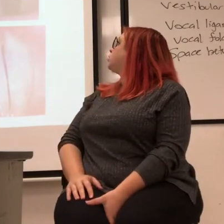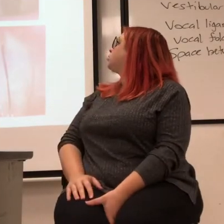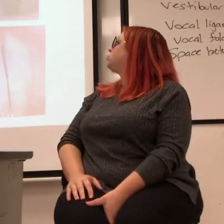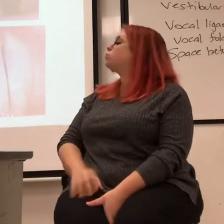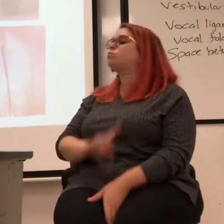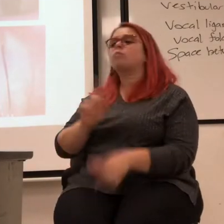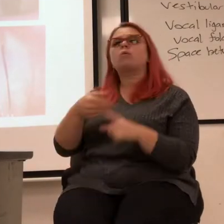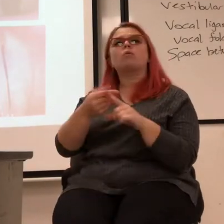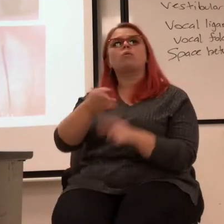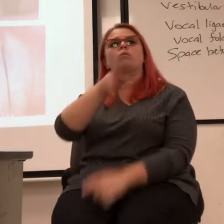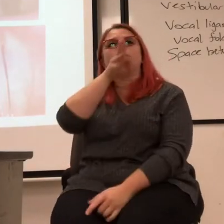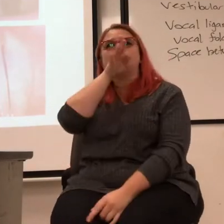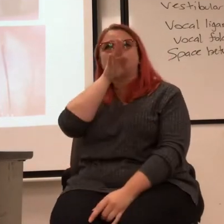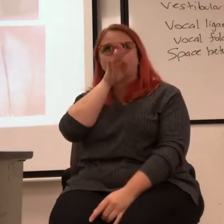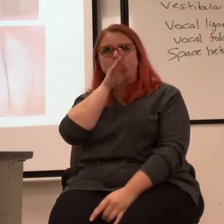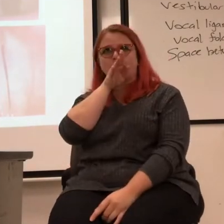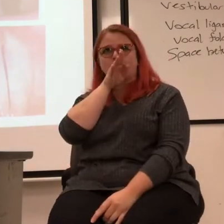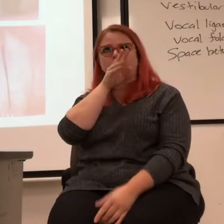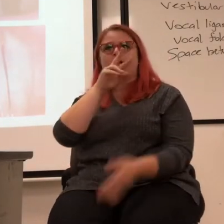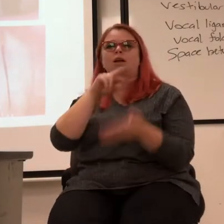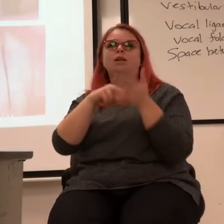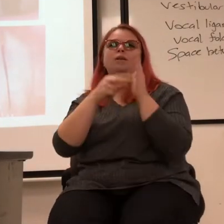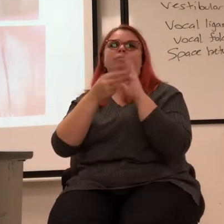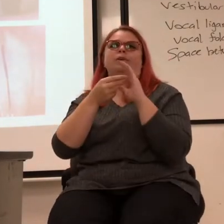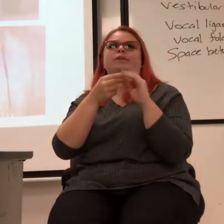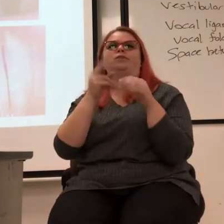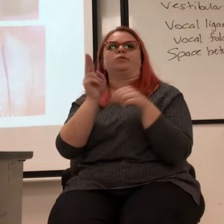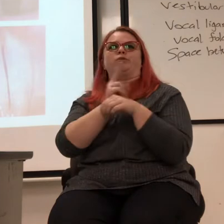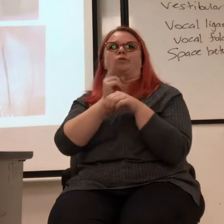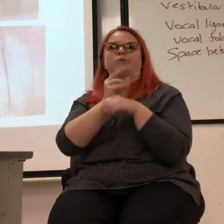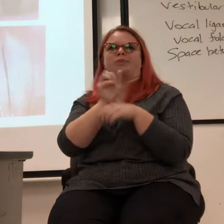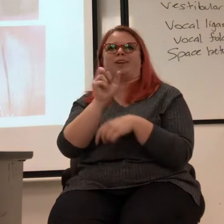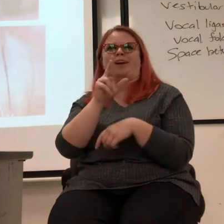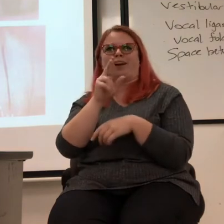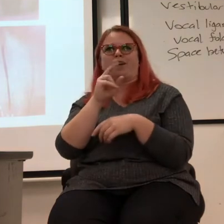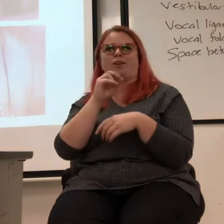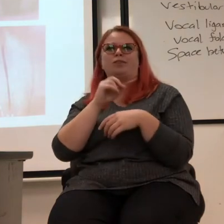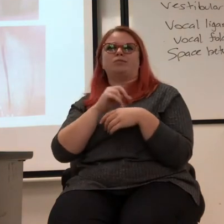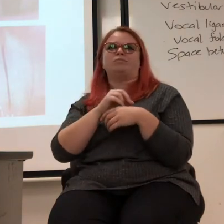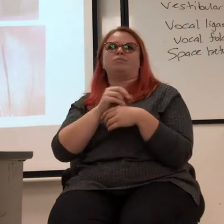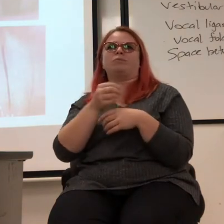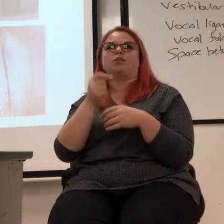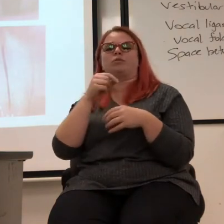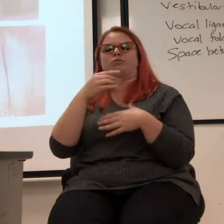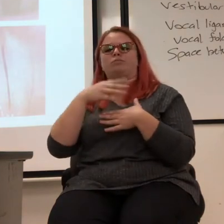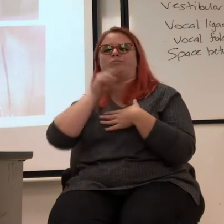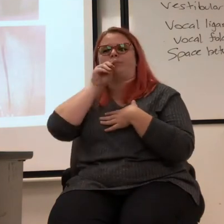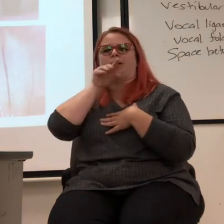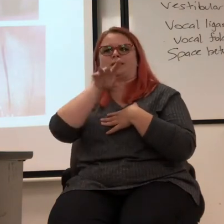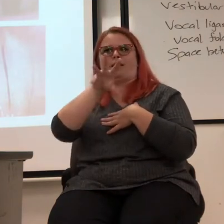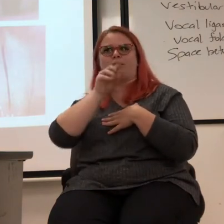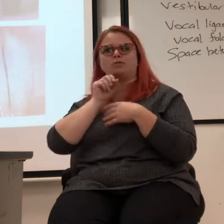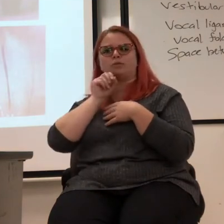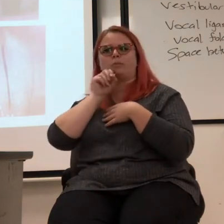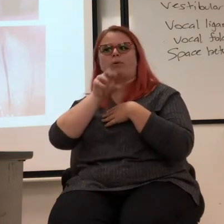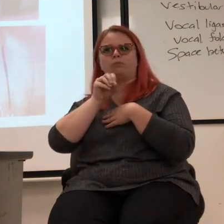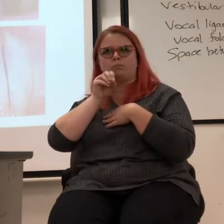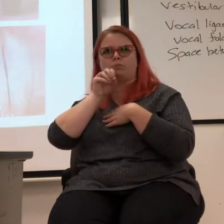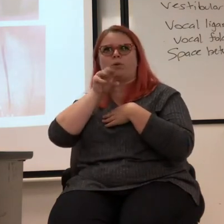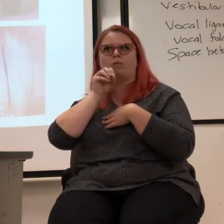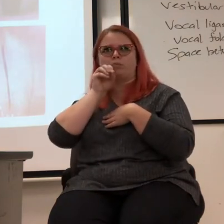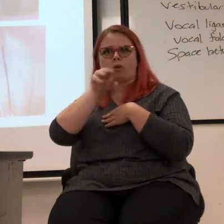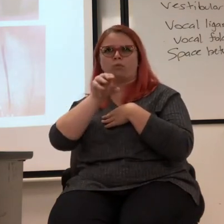it's the intermittent release of exhaled air. So here you see the opening and closing of the glottis. The opening is the